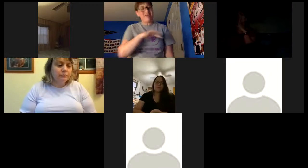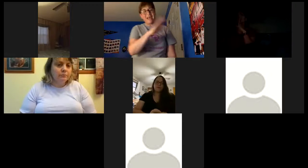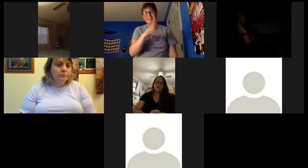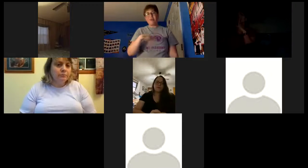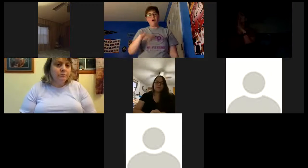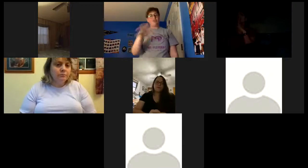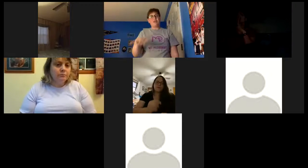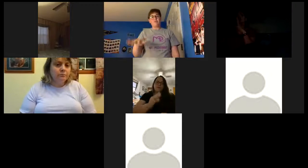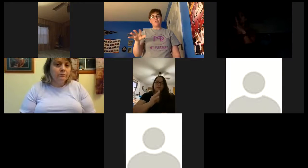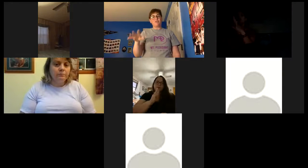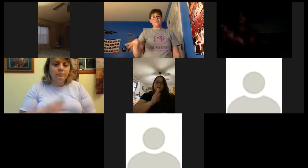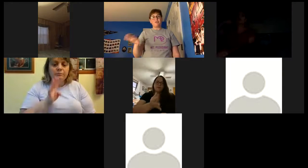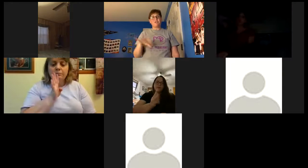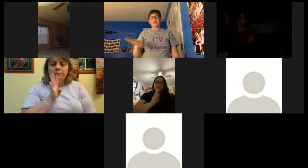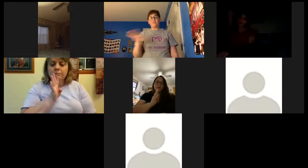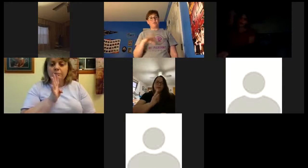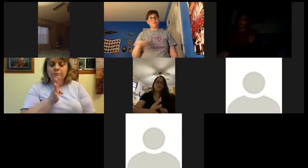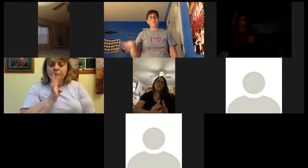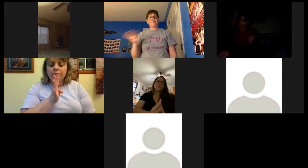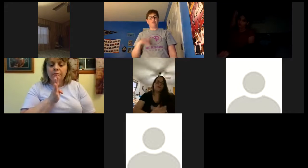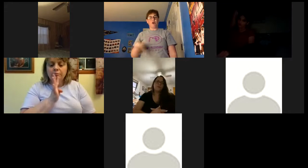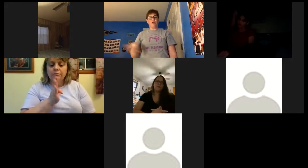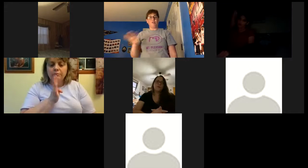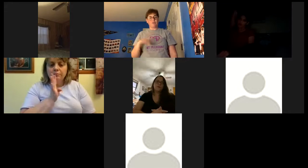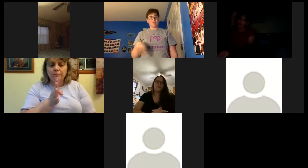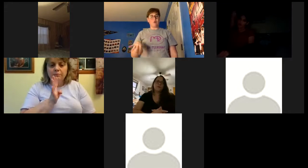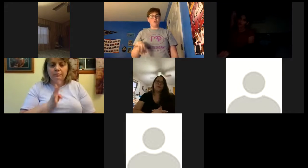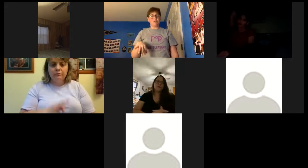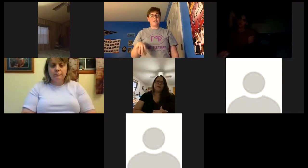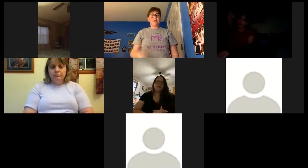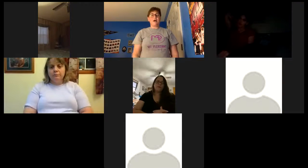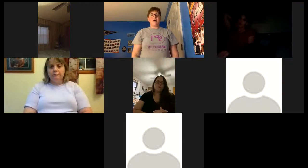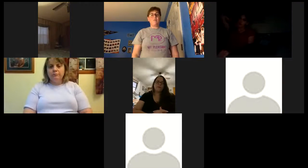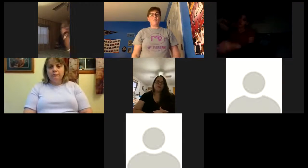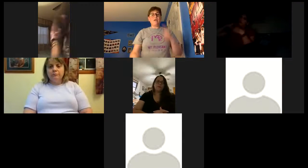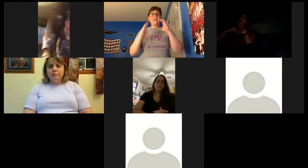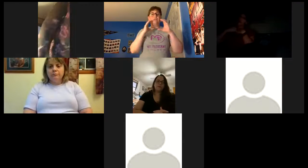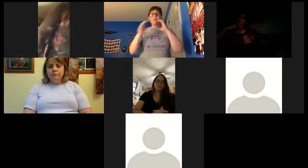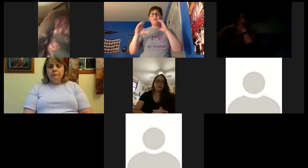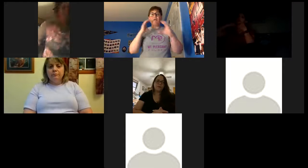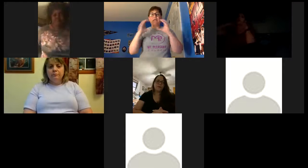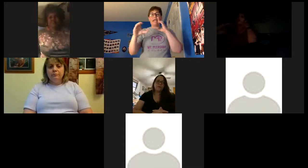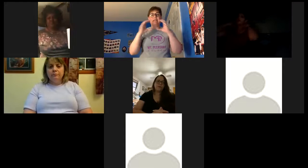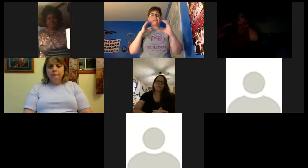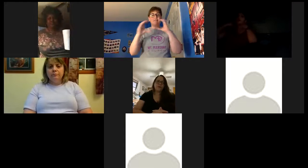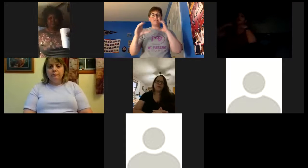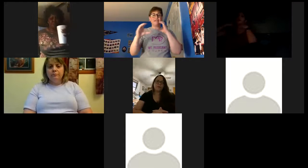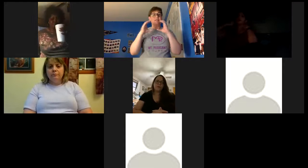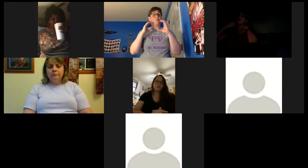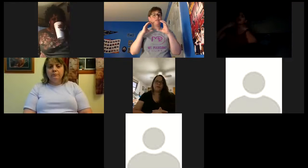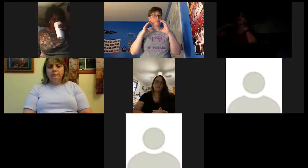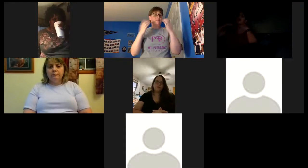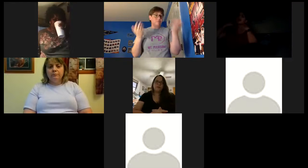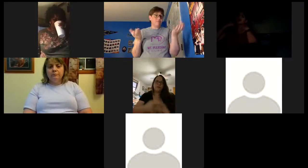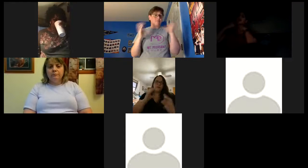So I think all 3 of them are just interchangeable for all of those words. We had learned communicate because